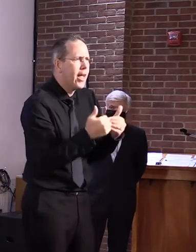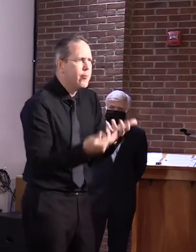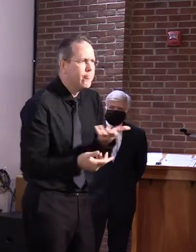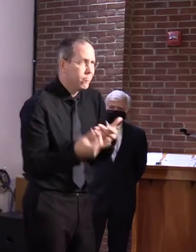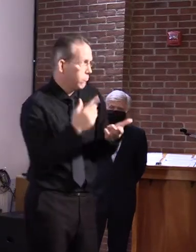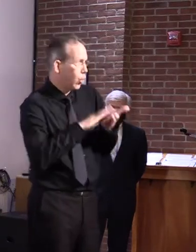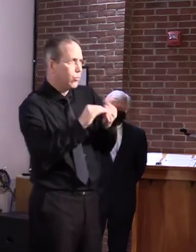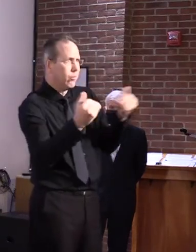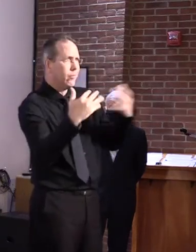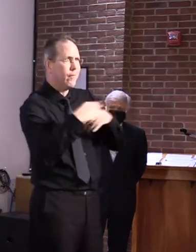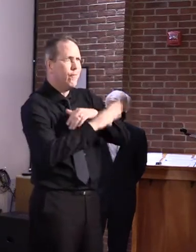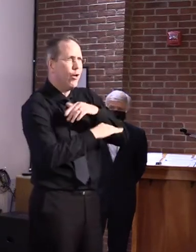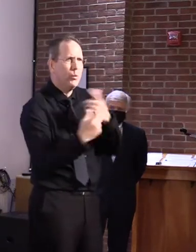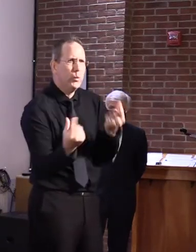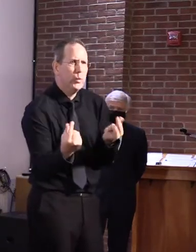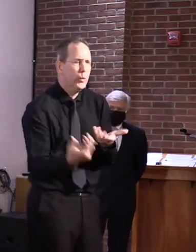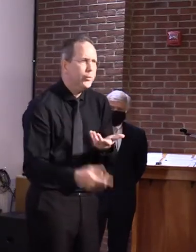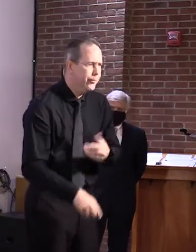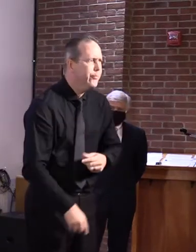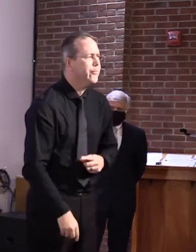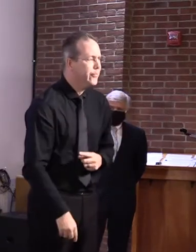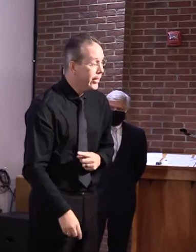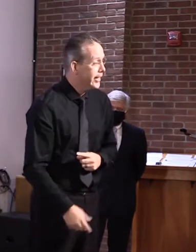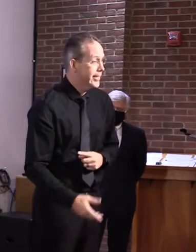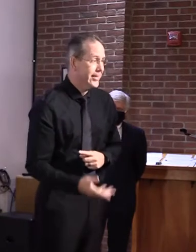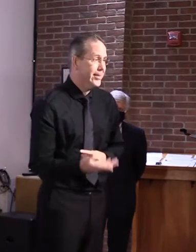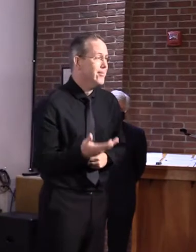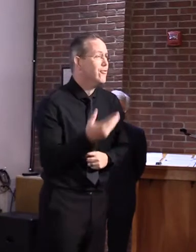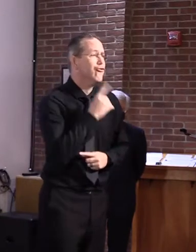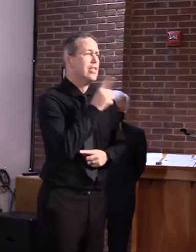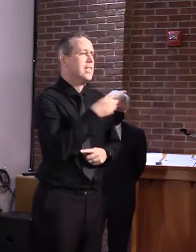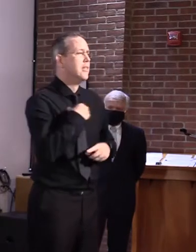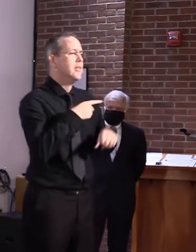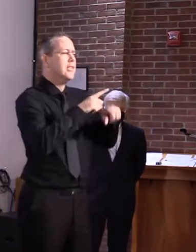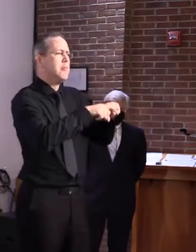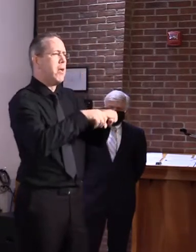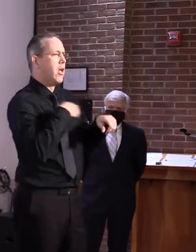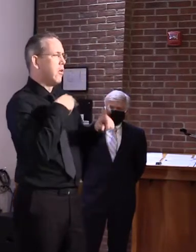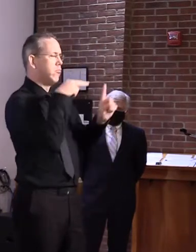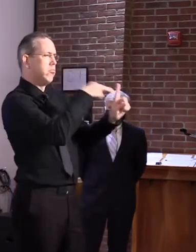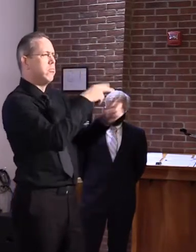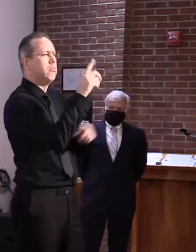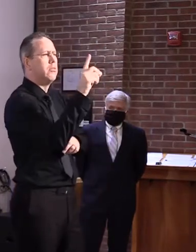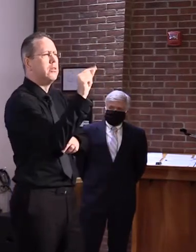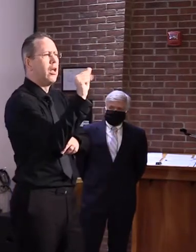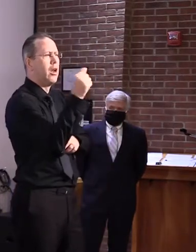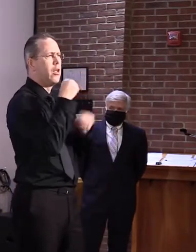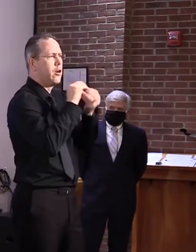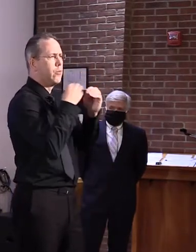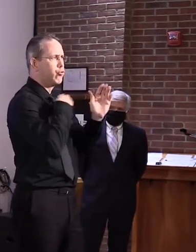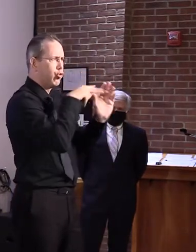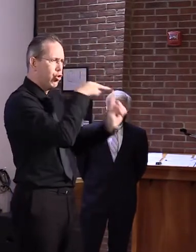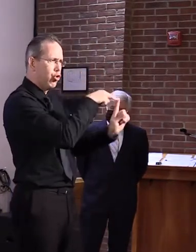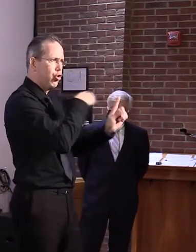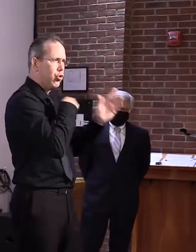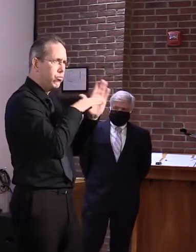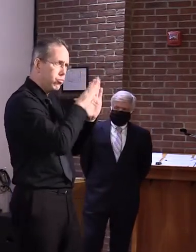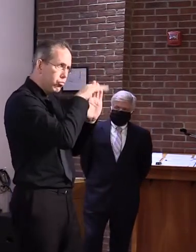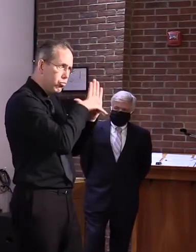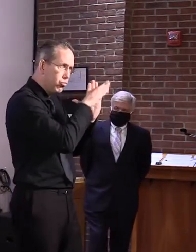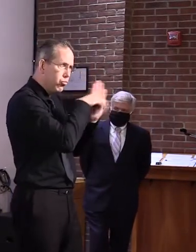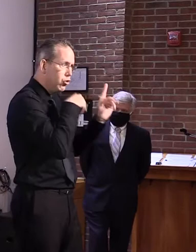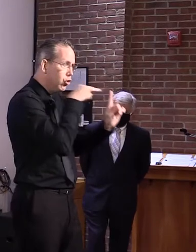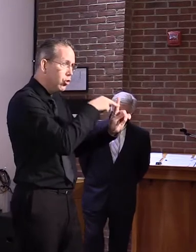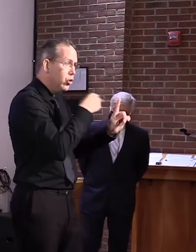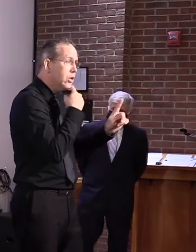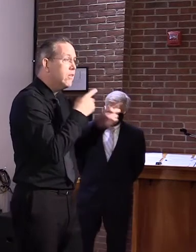that'll be determined based on the data, based on the modeling. On a weekly basis, we have Commissioner Pichek come